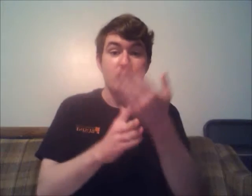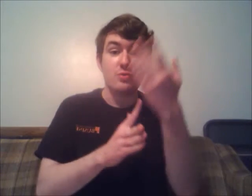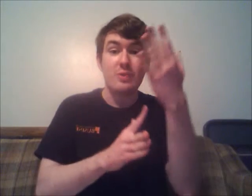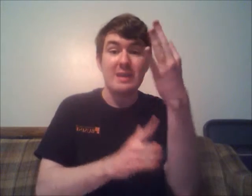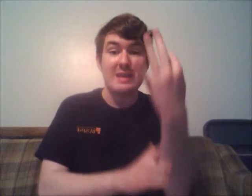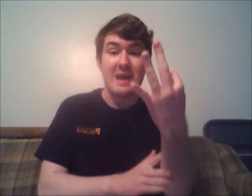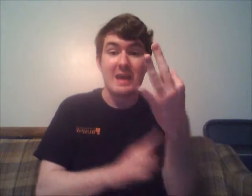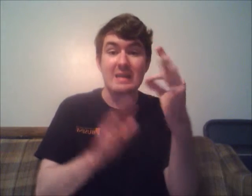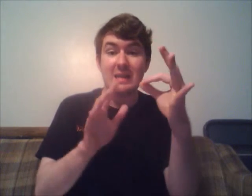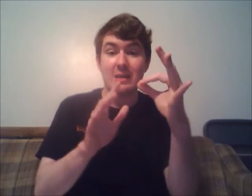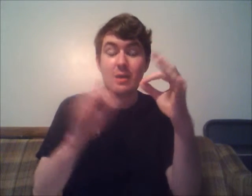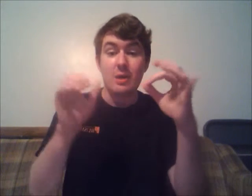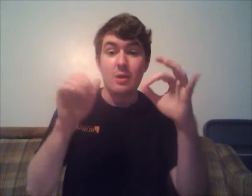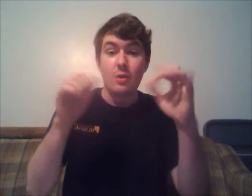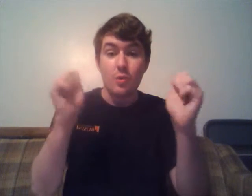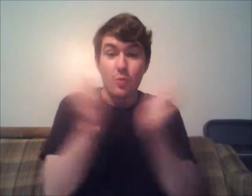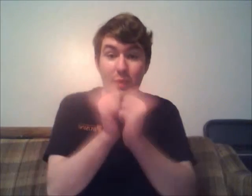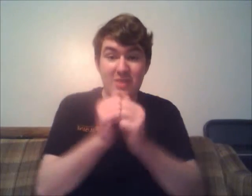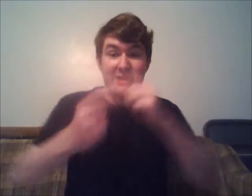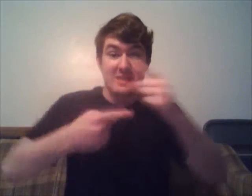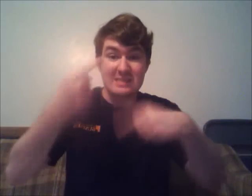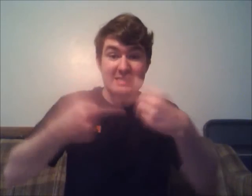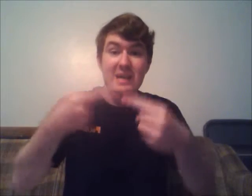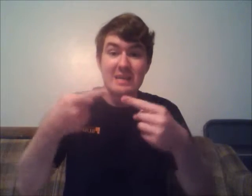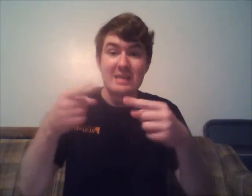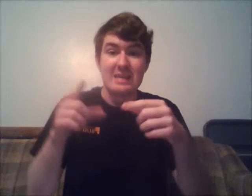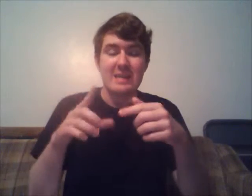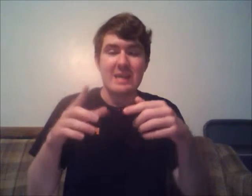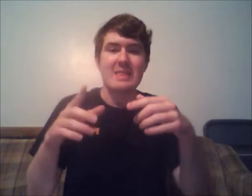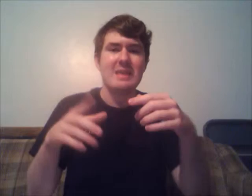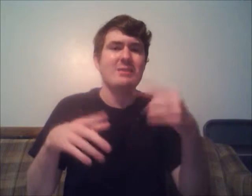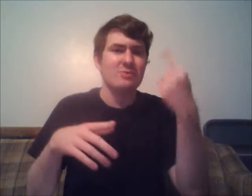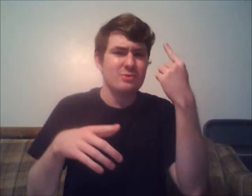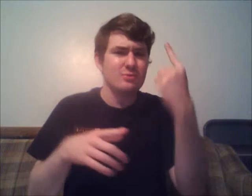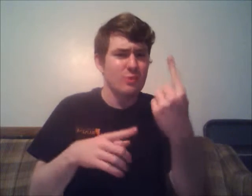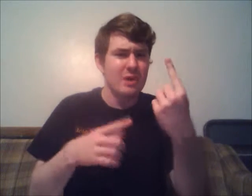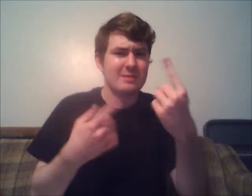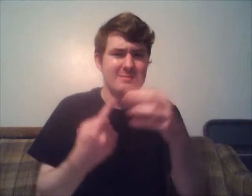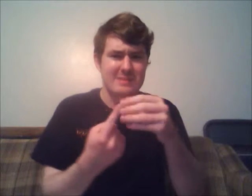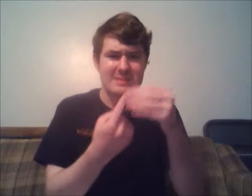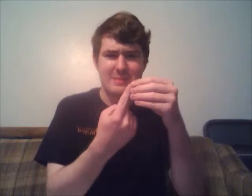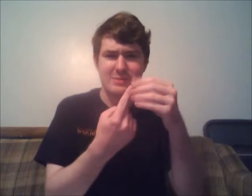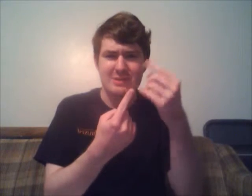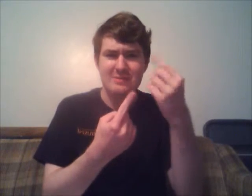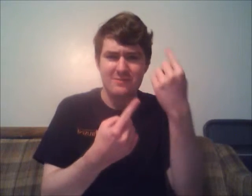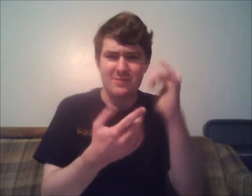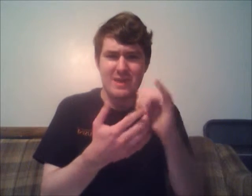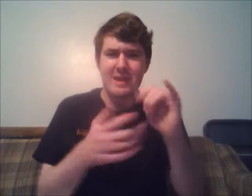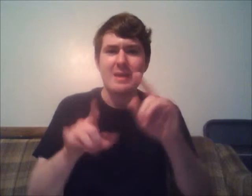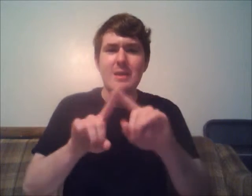through 9 with the sign, and then there's one exception for that.